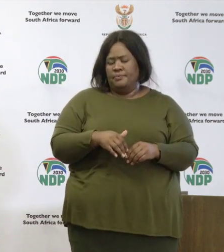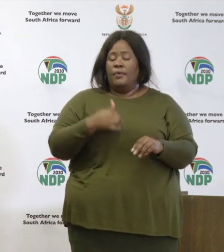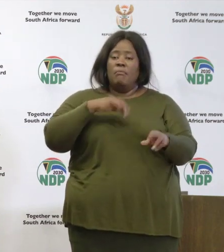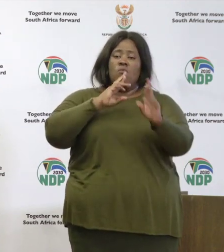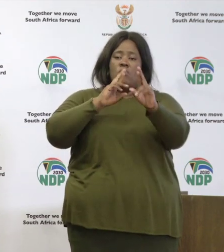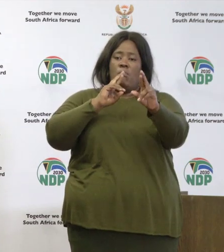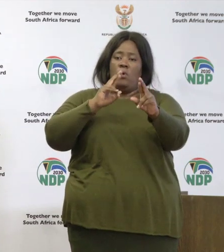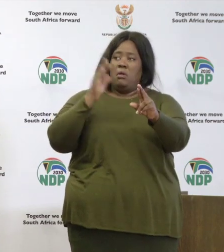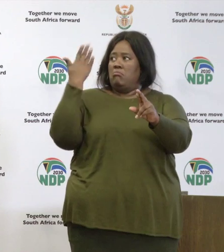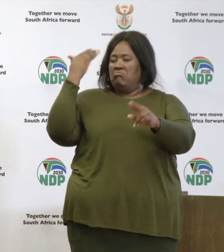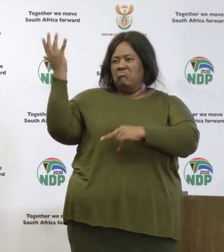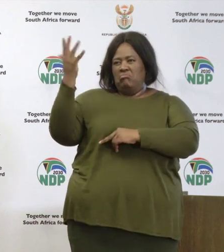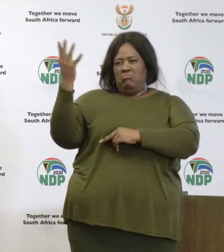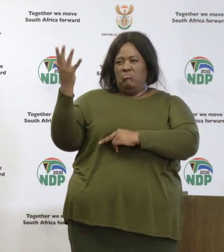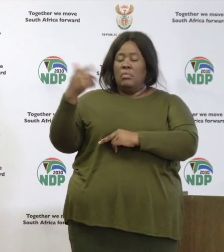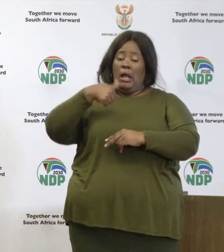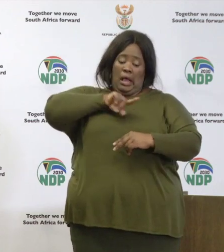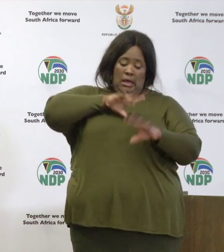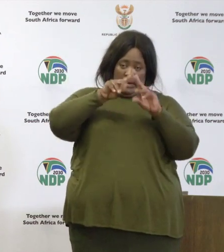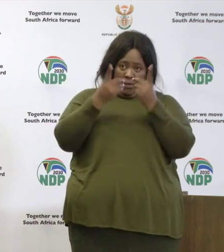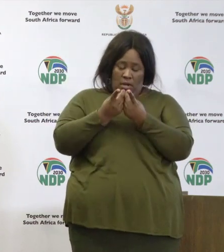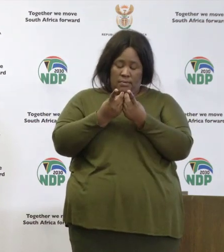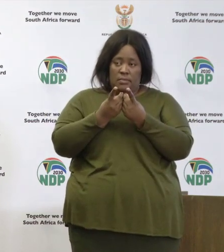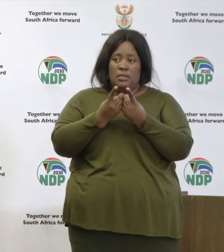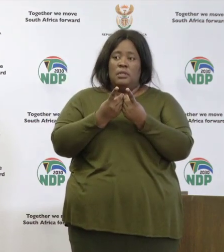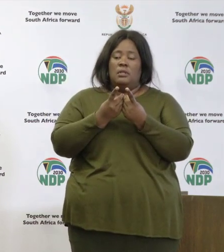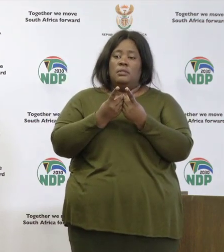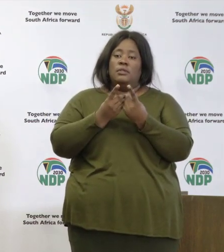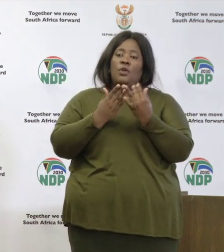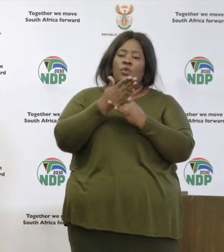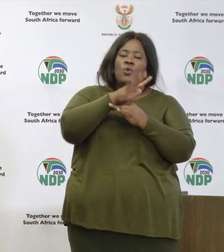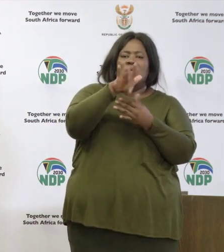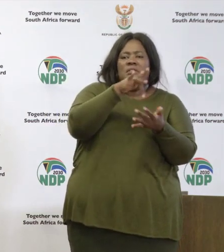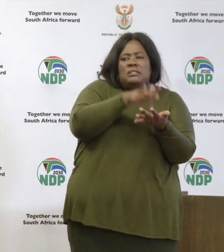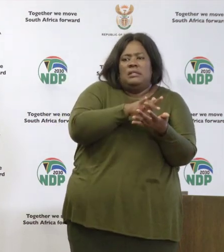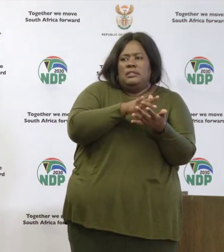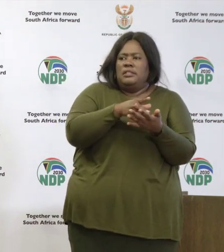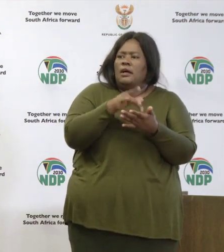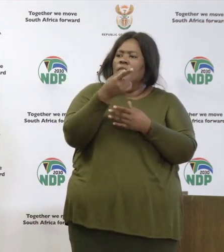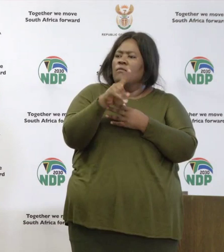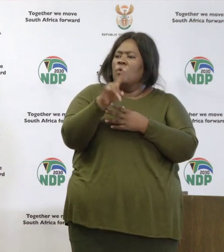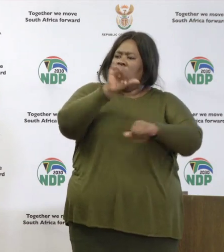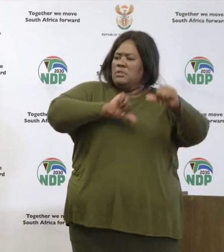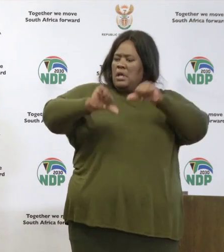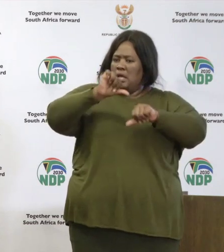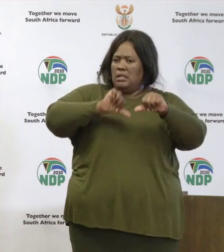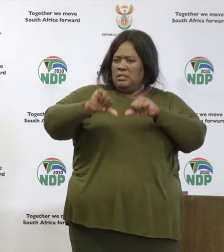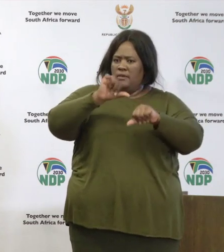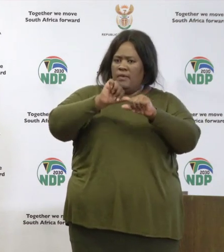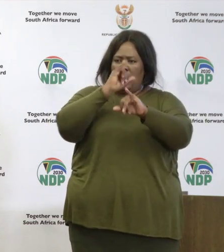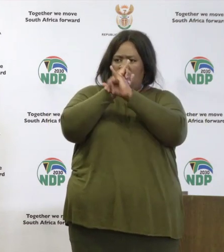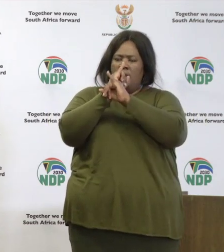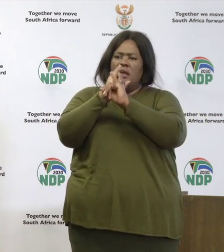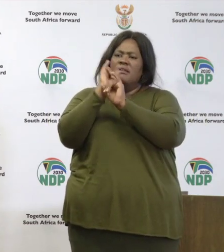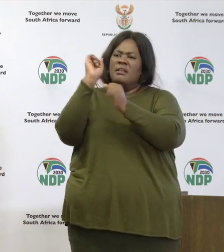previous statement, our Department of Science and Innovation, through the Center for Scientific and Industrial